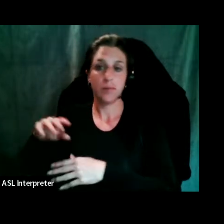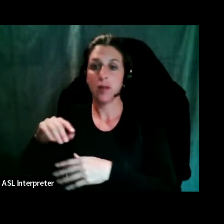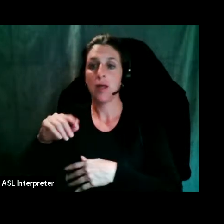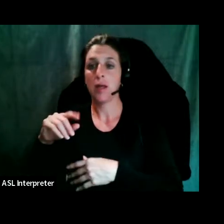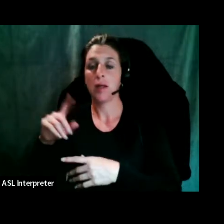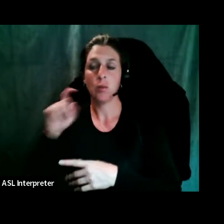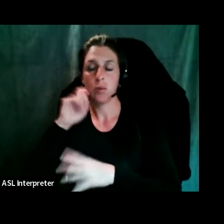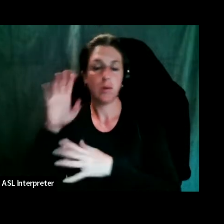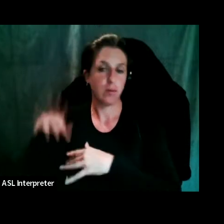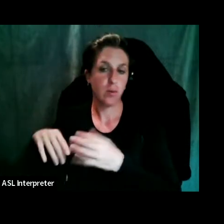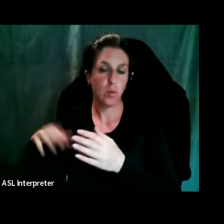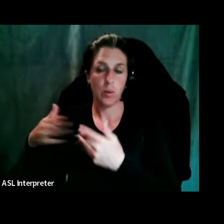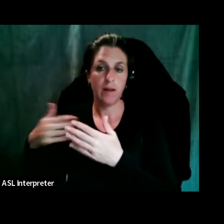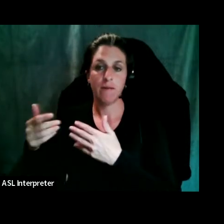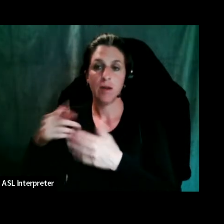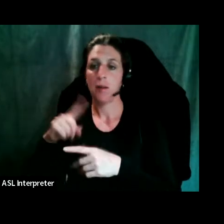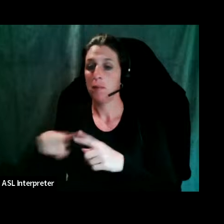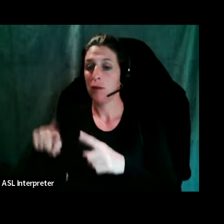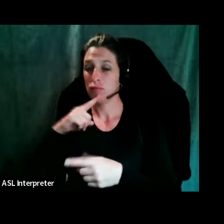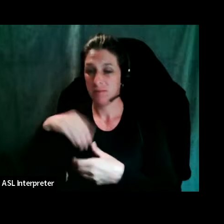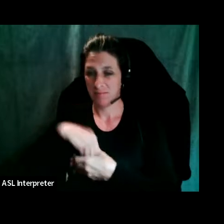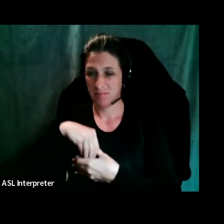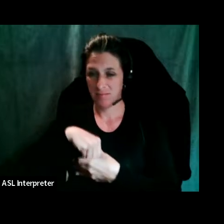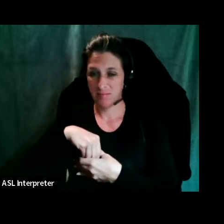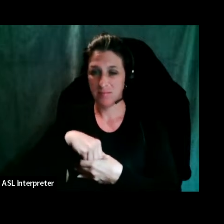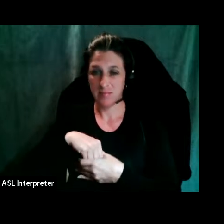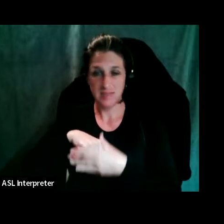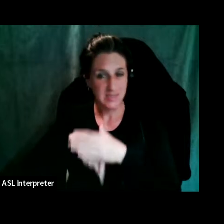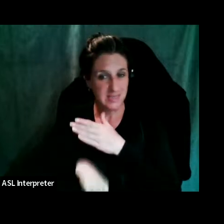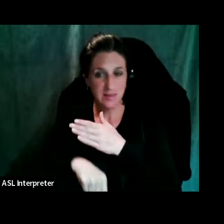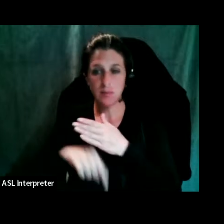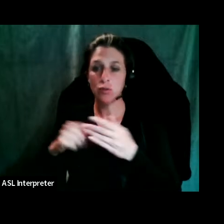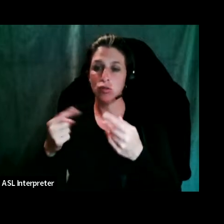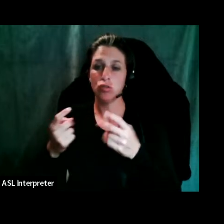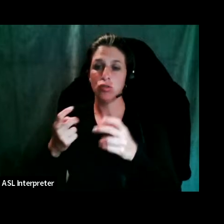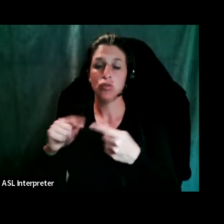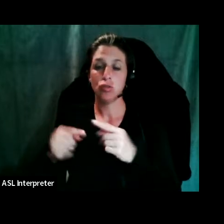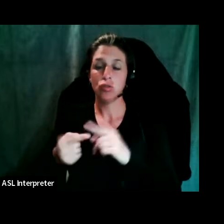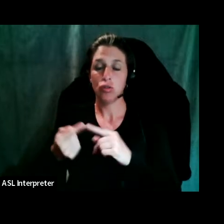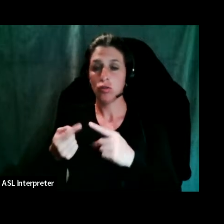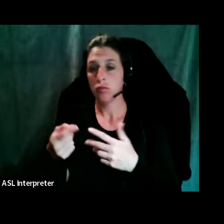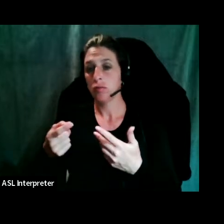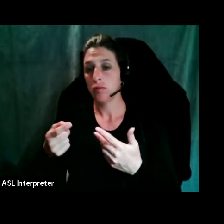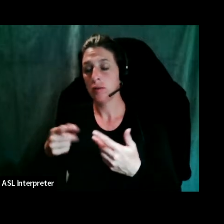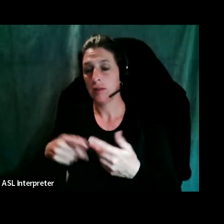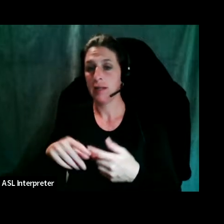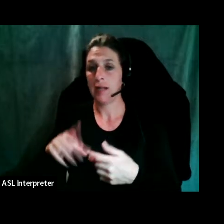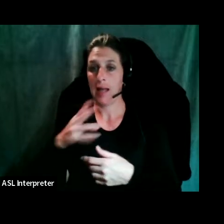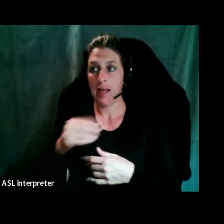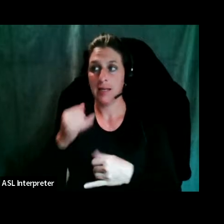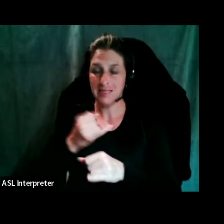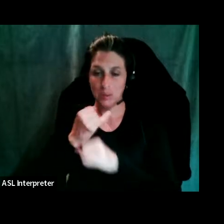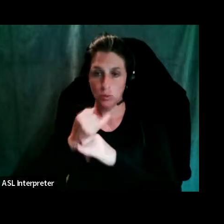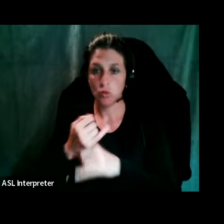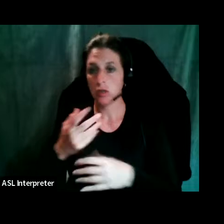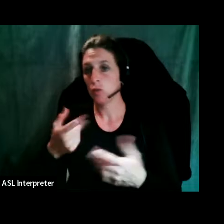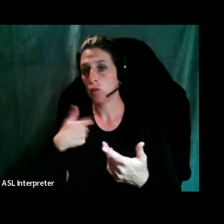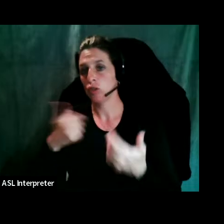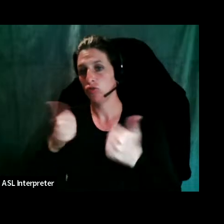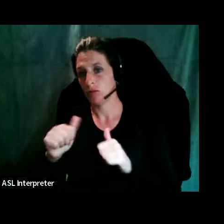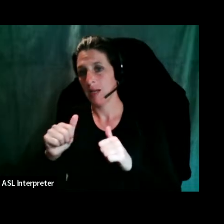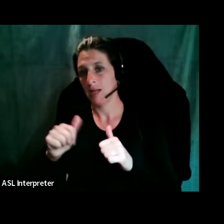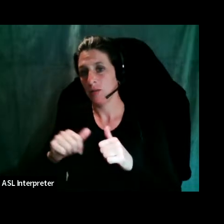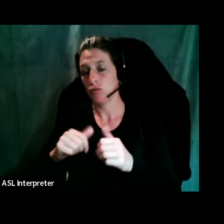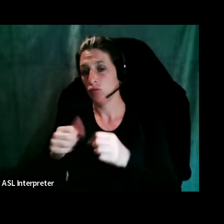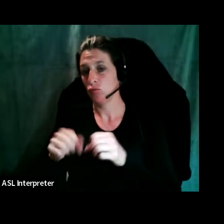whatever. And it's Deep down not, inside, they're and hurting. it has to Yes. go deeper because Yes. it's institutionalized. Yes. And so, Yes. you're Right. trying to break that. Right. So Right. it's